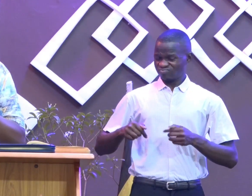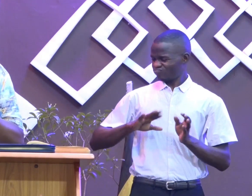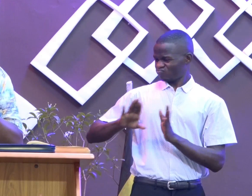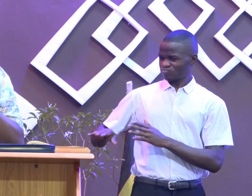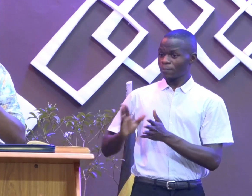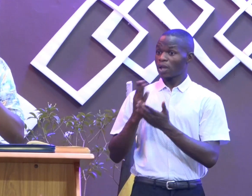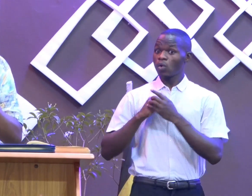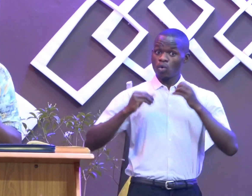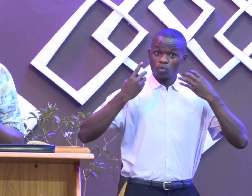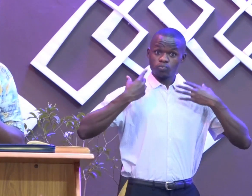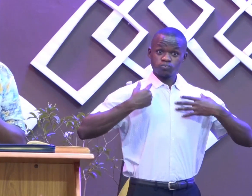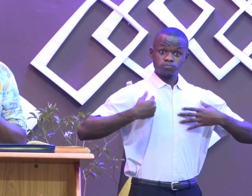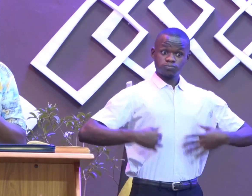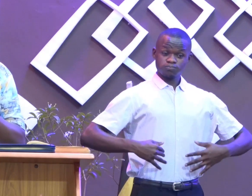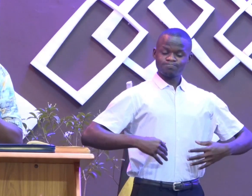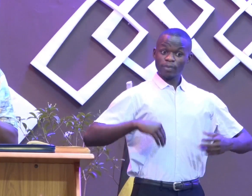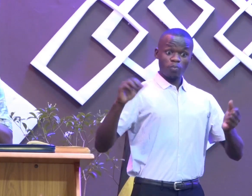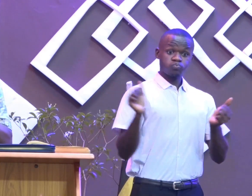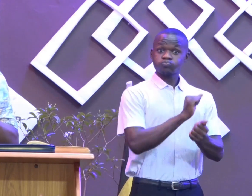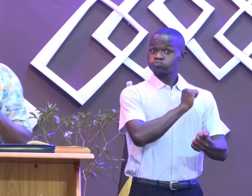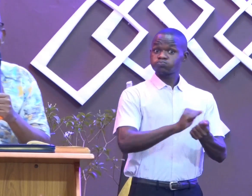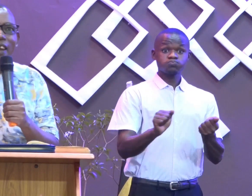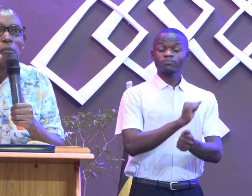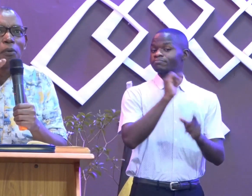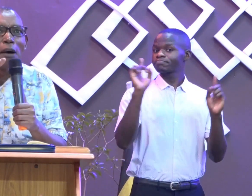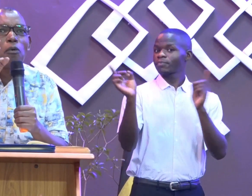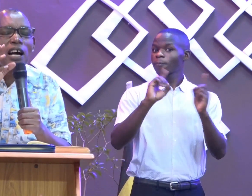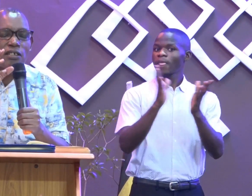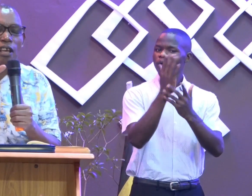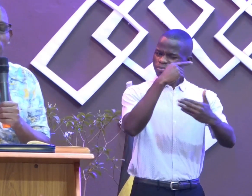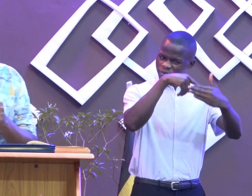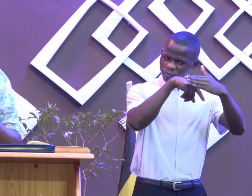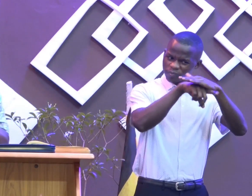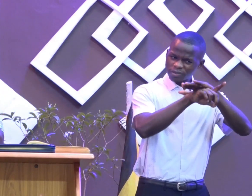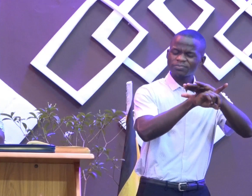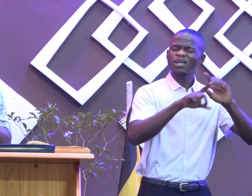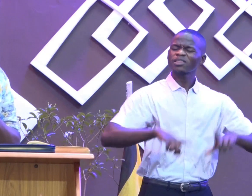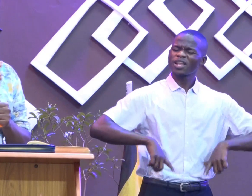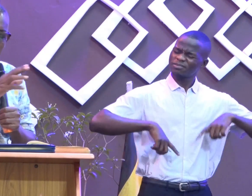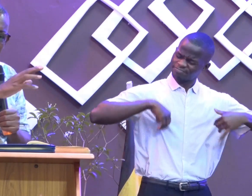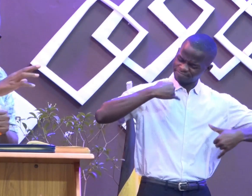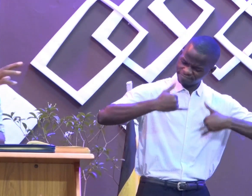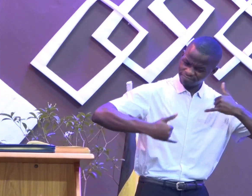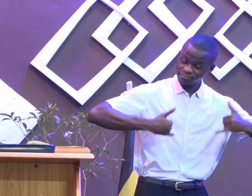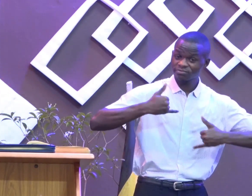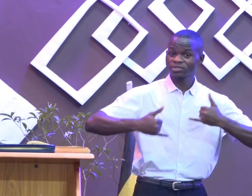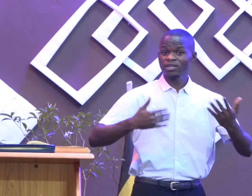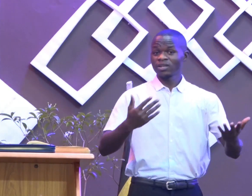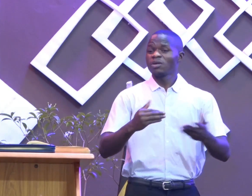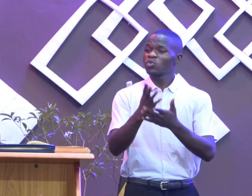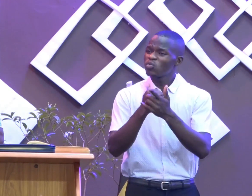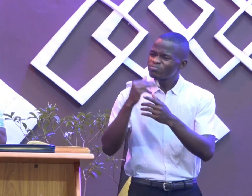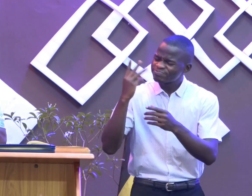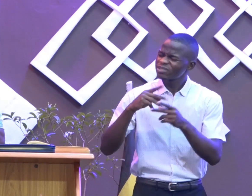n'oyambula, n'oyambala ogutavunda. And you put on the incorruptible body. Ogende mu bulamu bwa ssanyu. That you go in the life of joy. Kiribeera kya nnaku